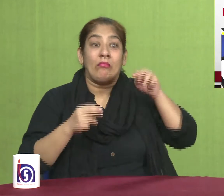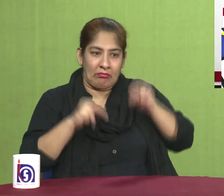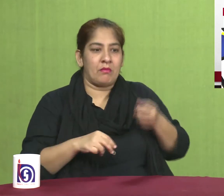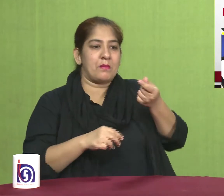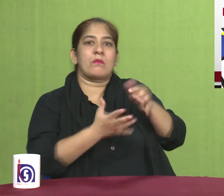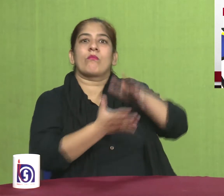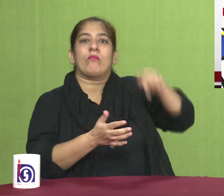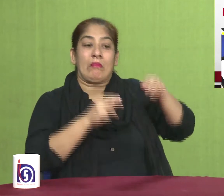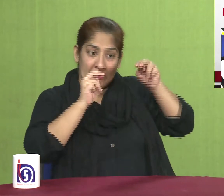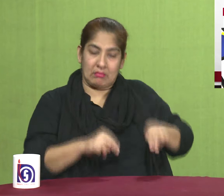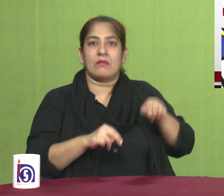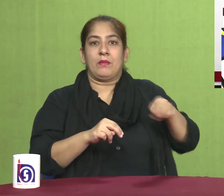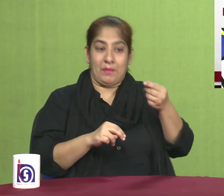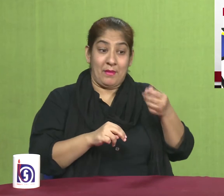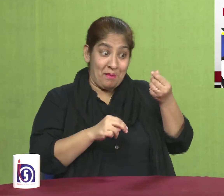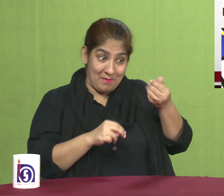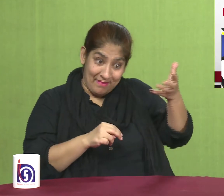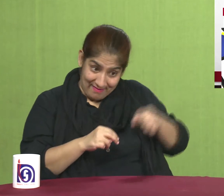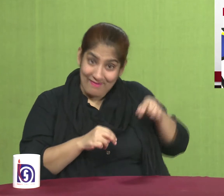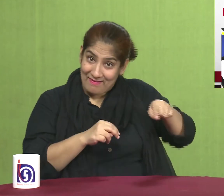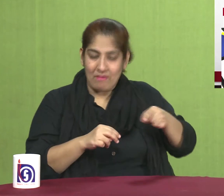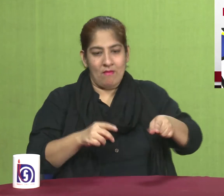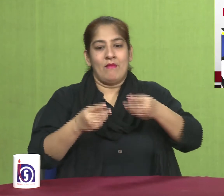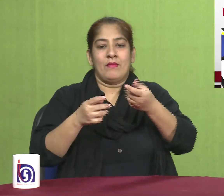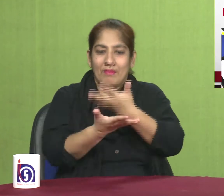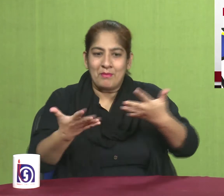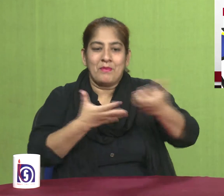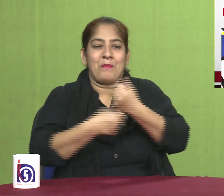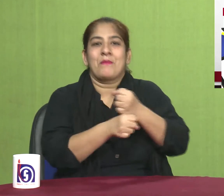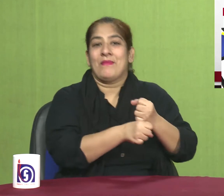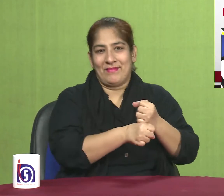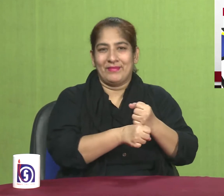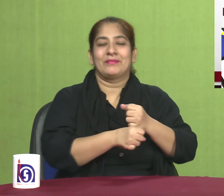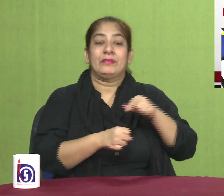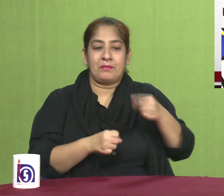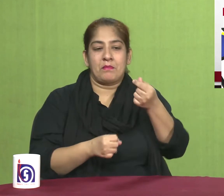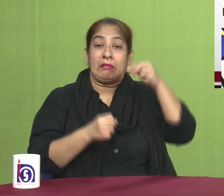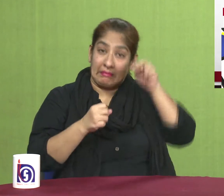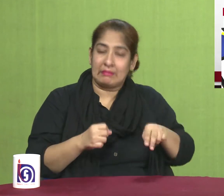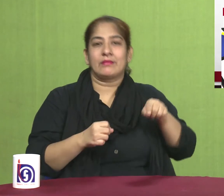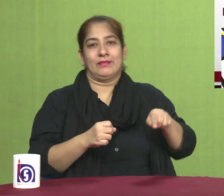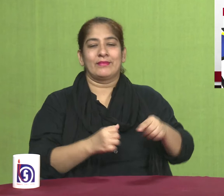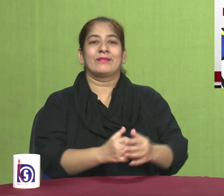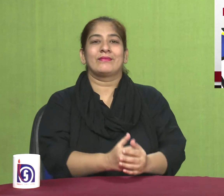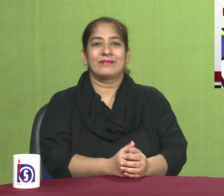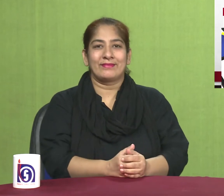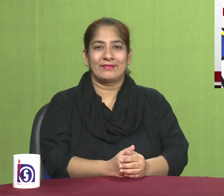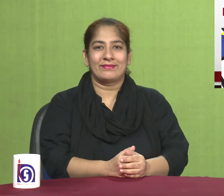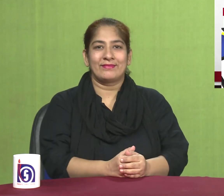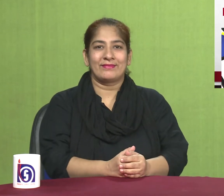business, then we need money. And this money is coming from different sources. So that